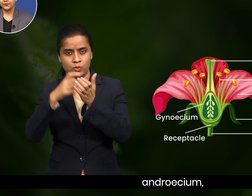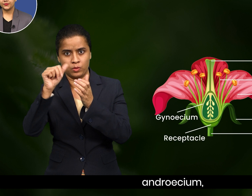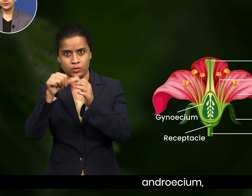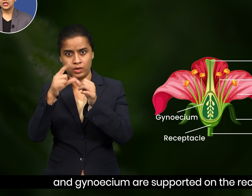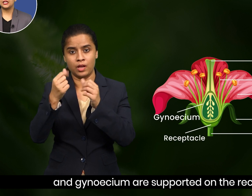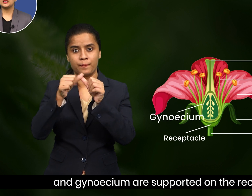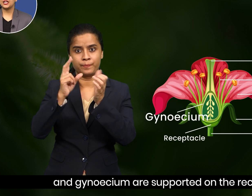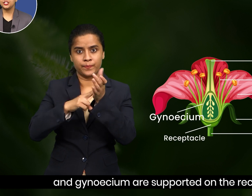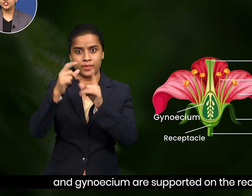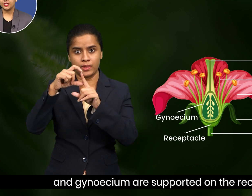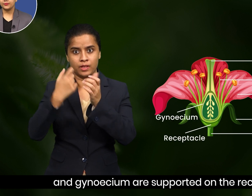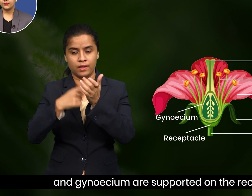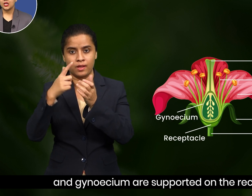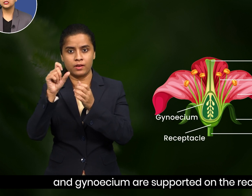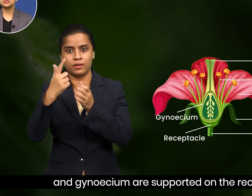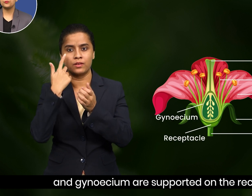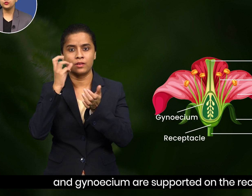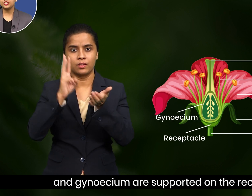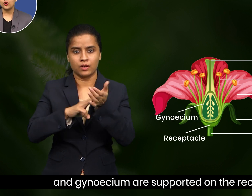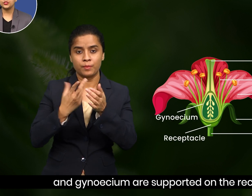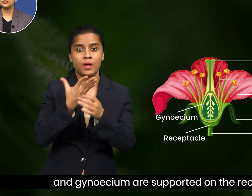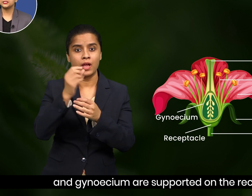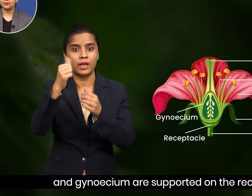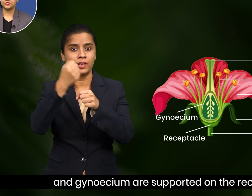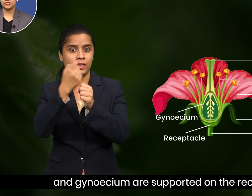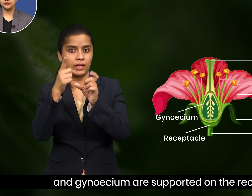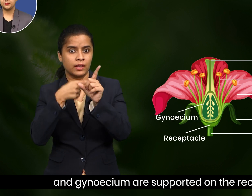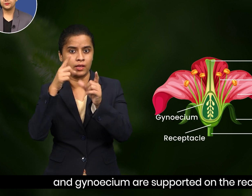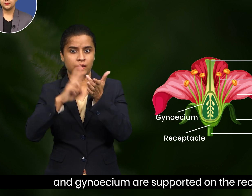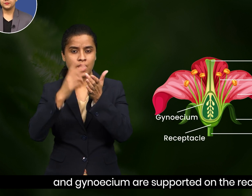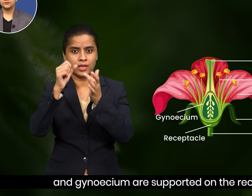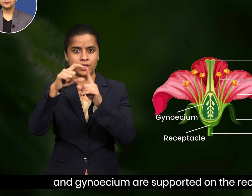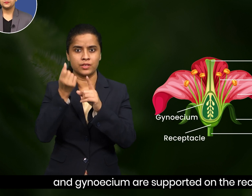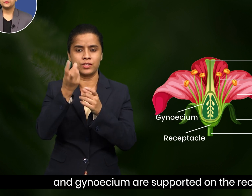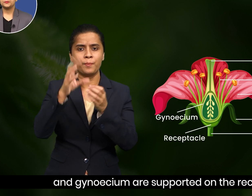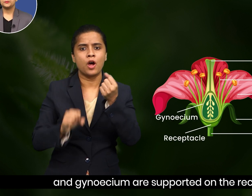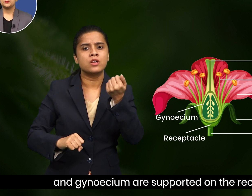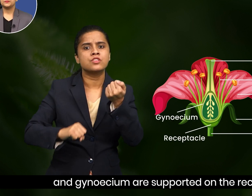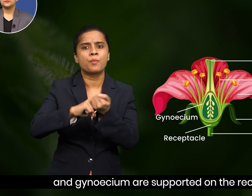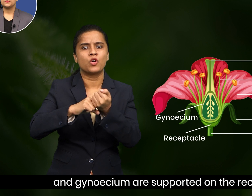androecium and gynoecium are supported on the receptacle.